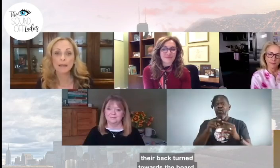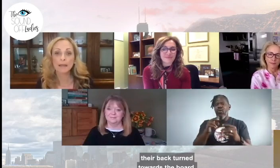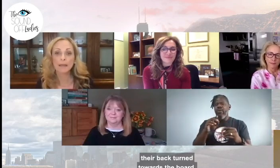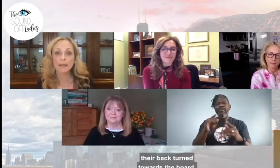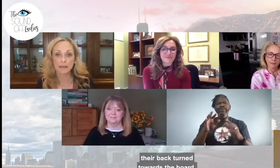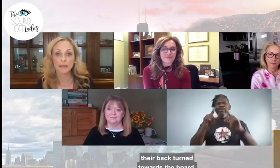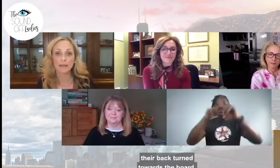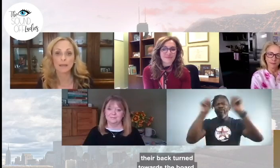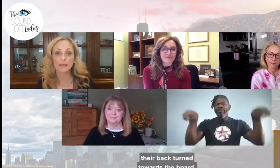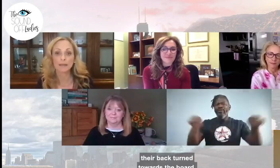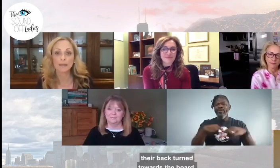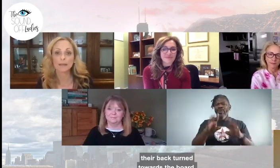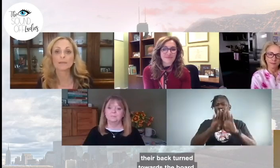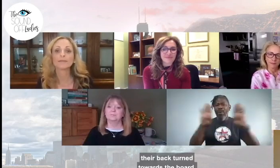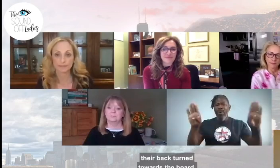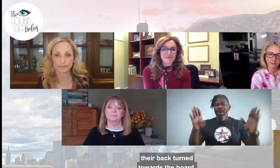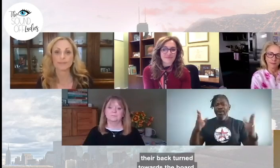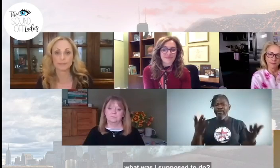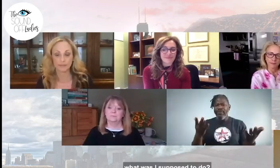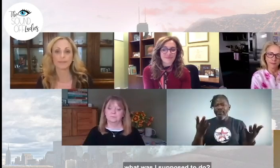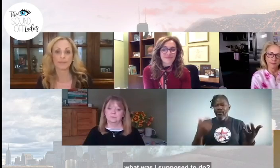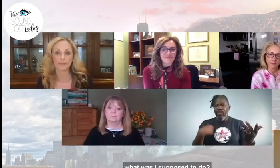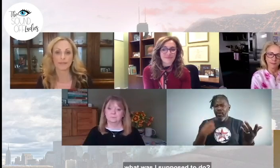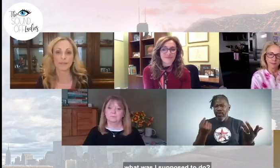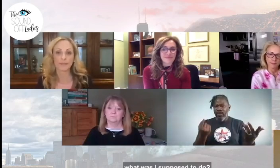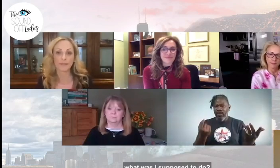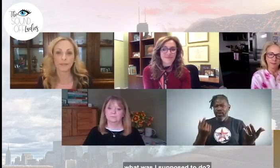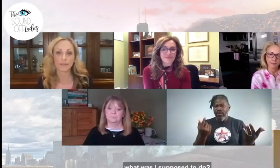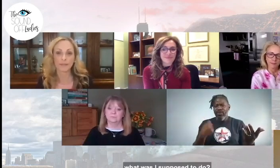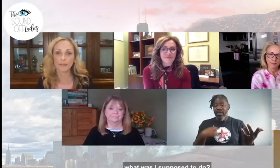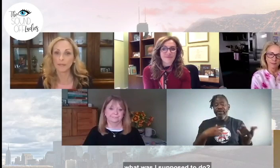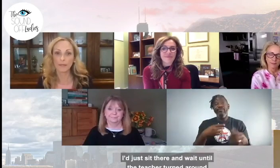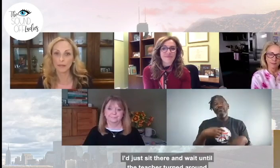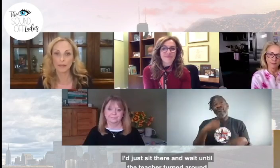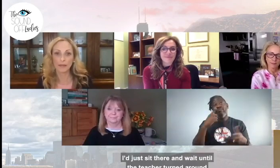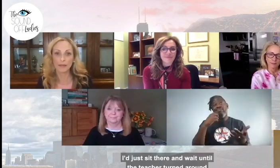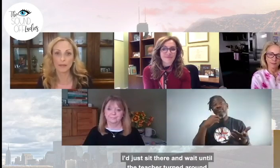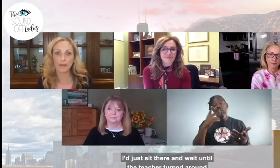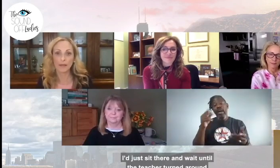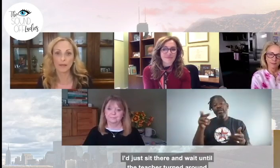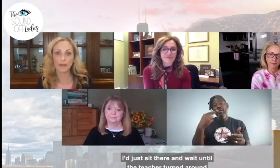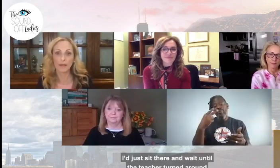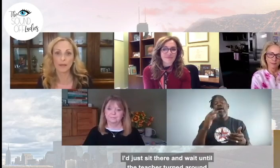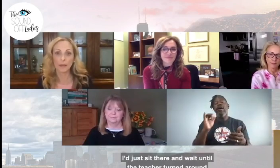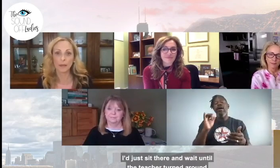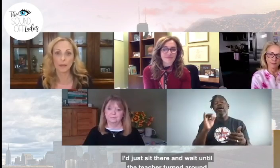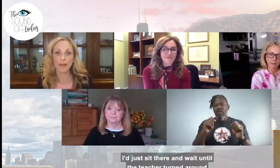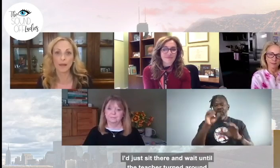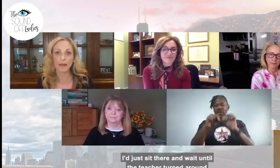if my teacher had his back to us when he was writing onto the board, I couldn't see him. So I had to just wait until he turned back